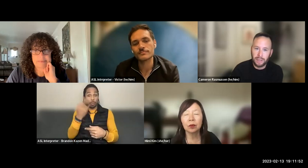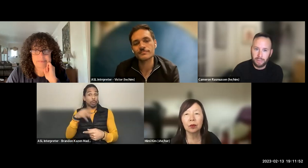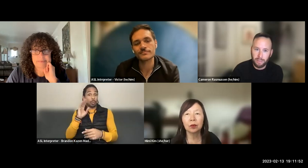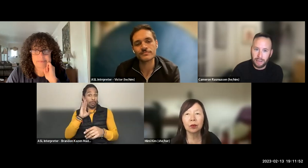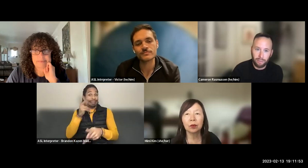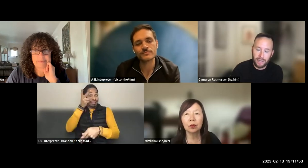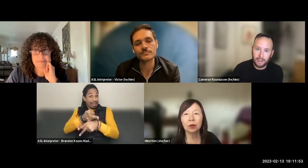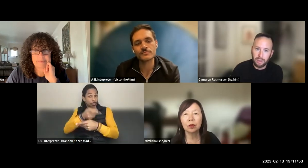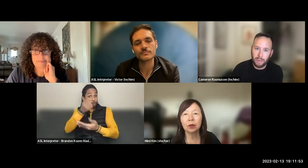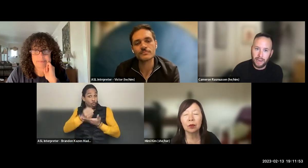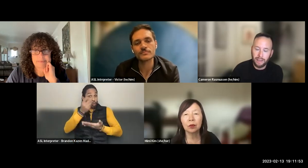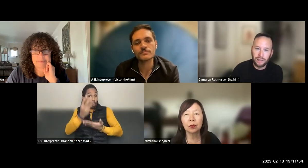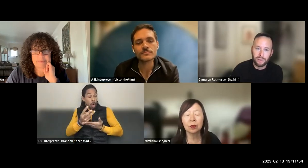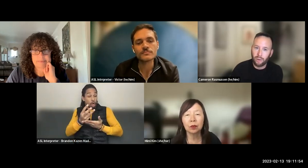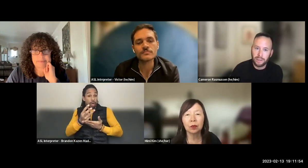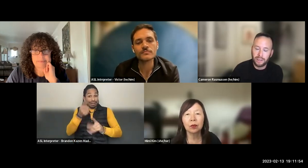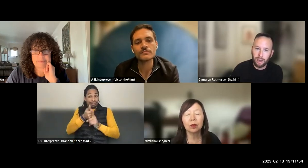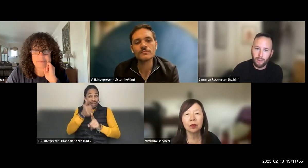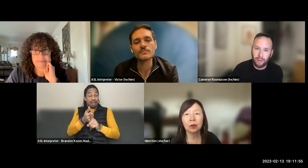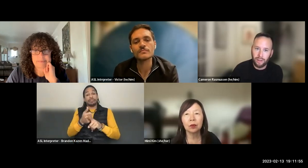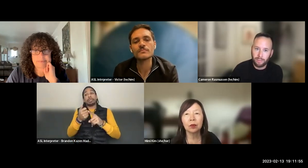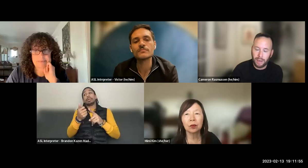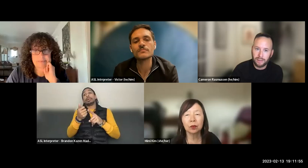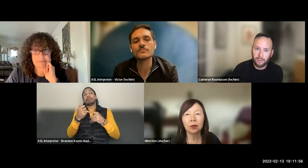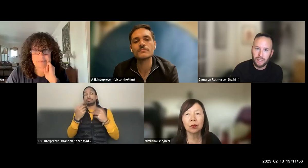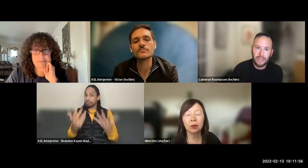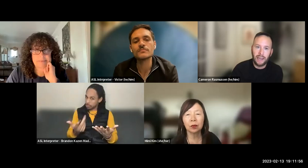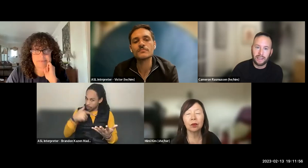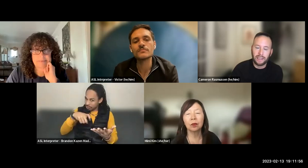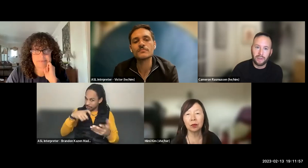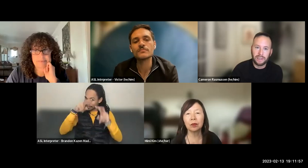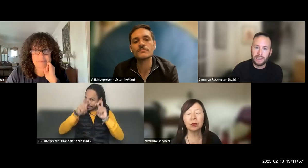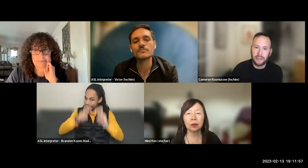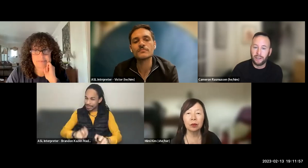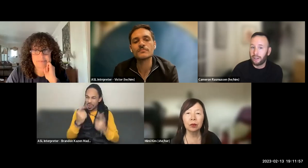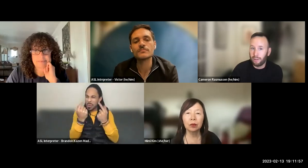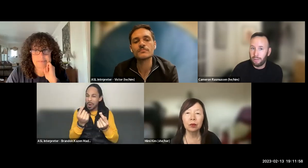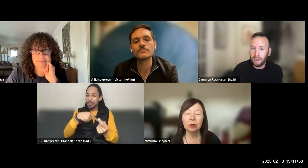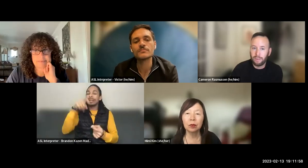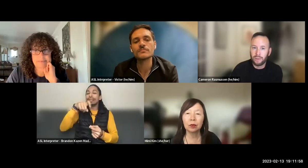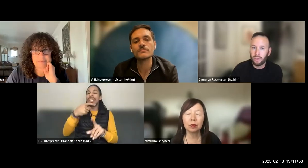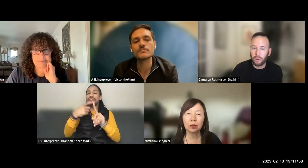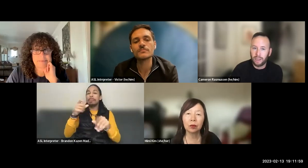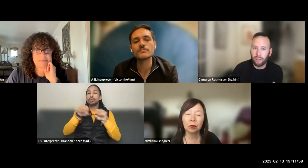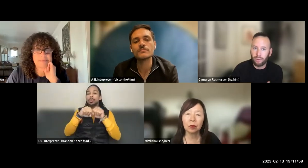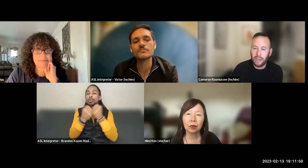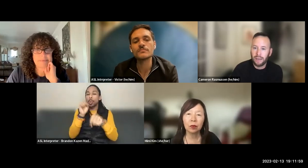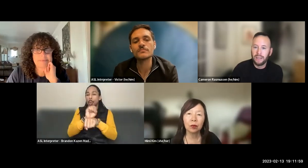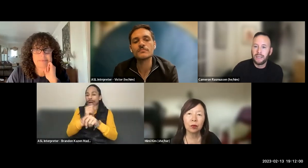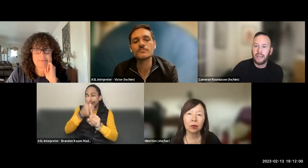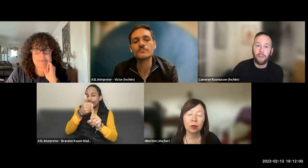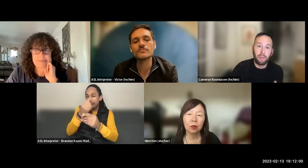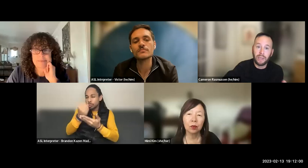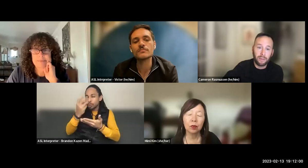it must be radically remade. And there's a question about whether that's possible. I think some of us see that it could be possible, and so working through